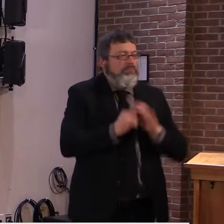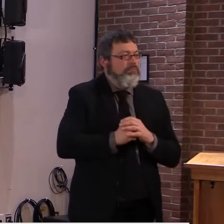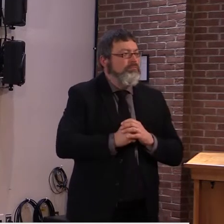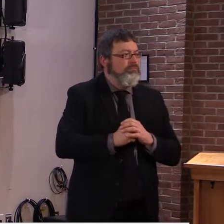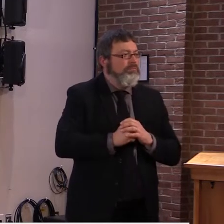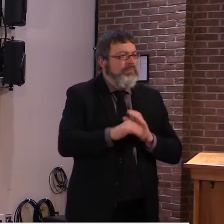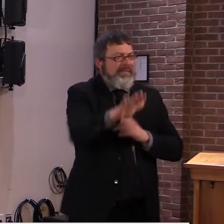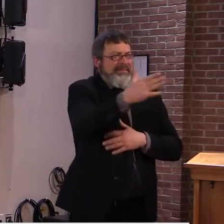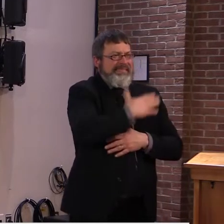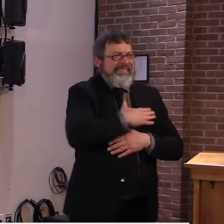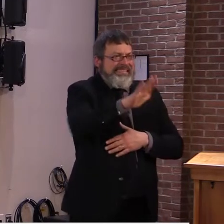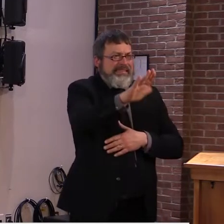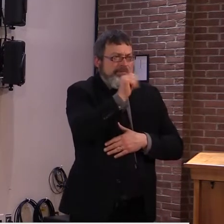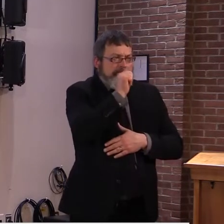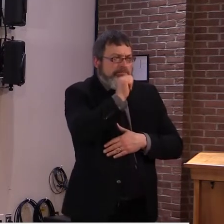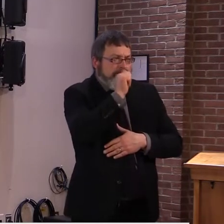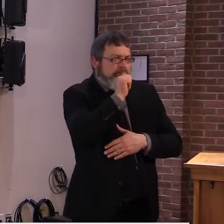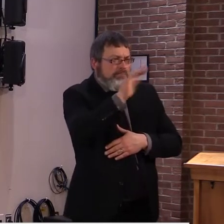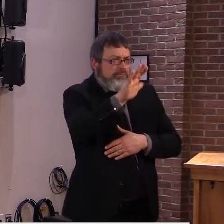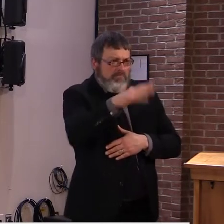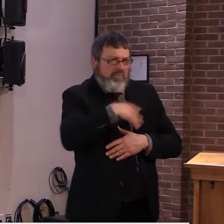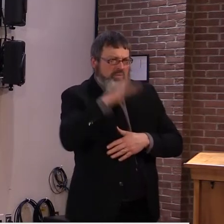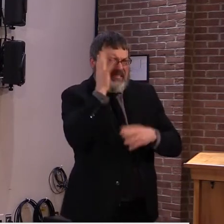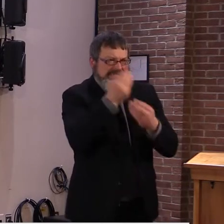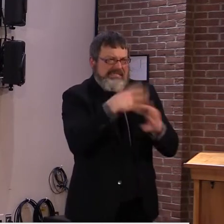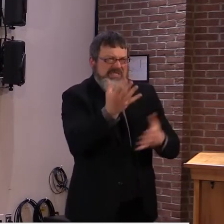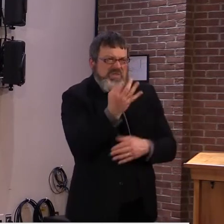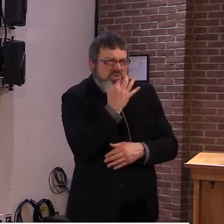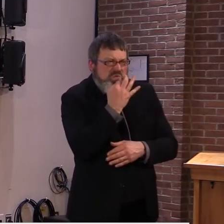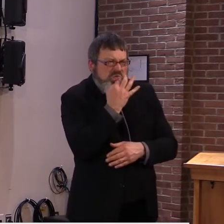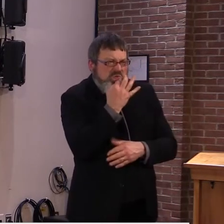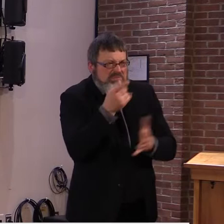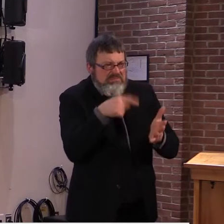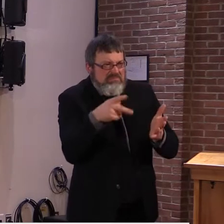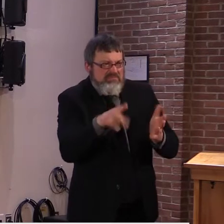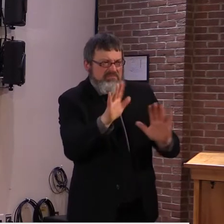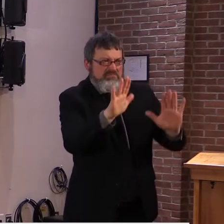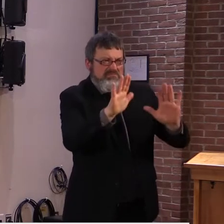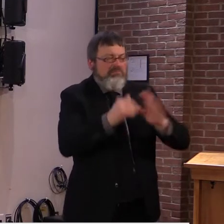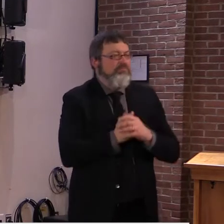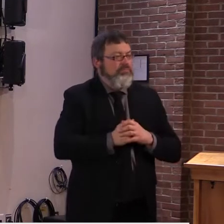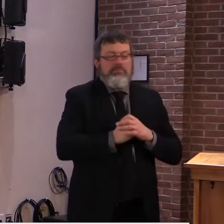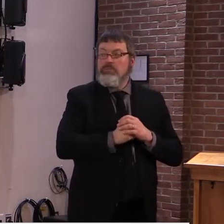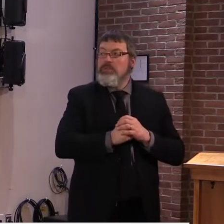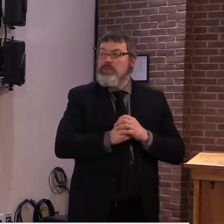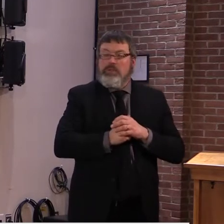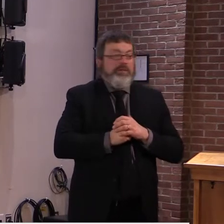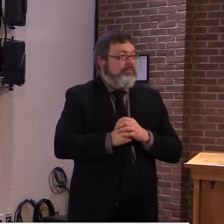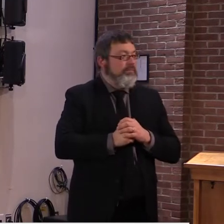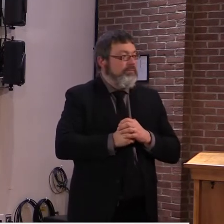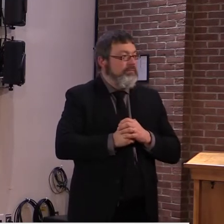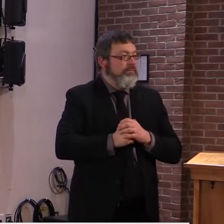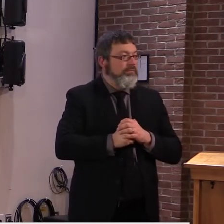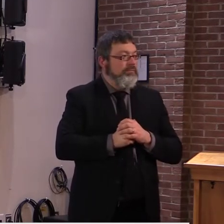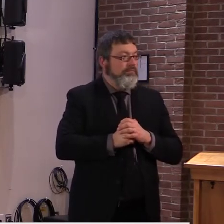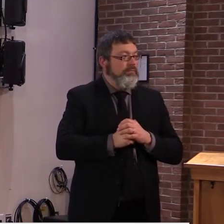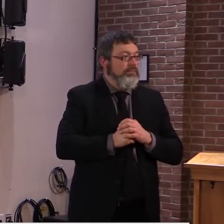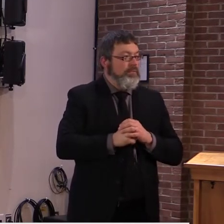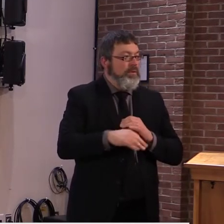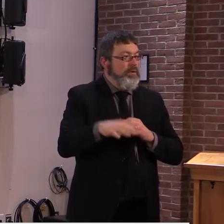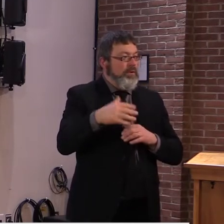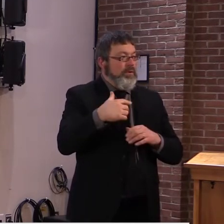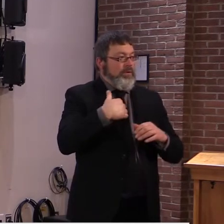some time. The time is obviously related to the production rate and distribution of